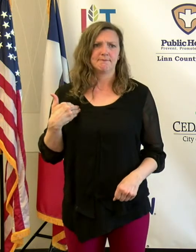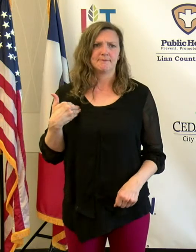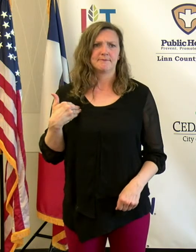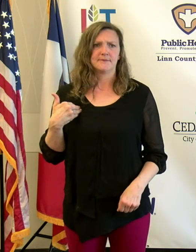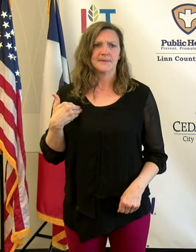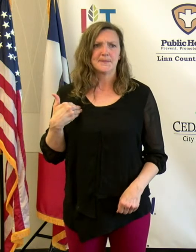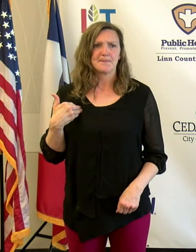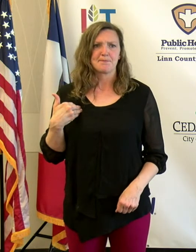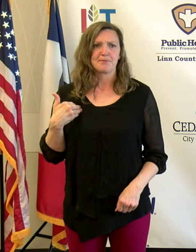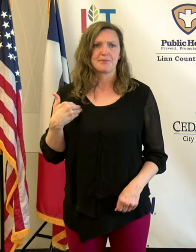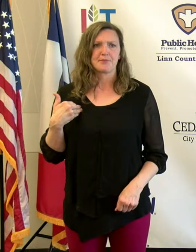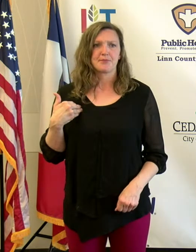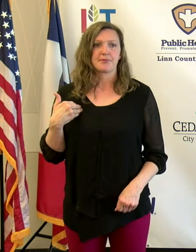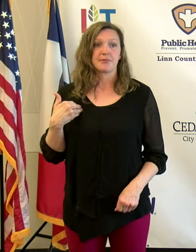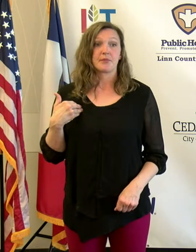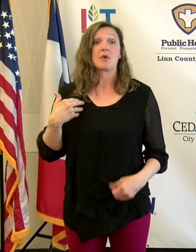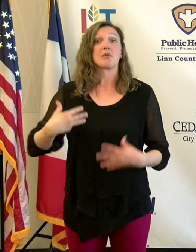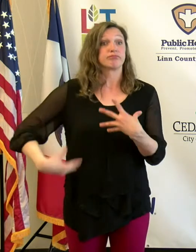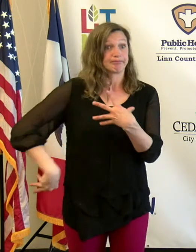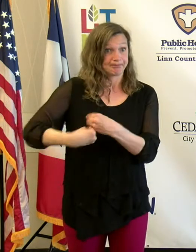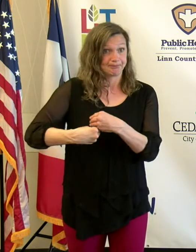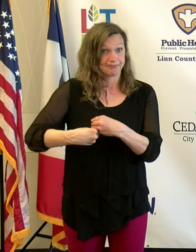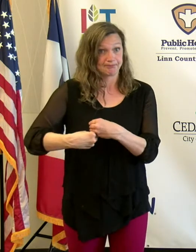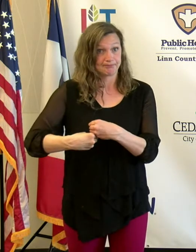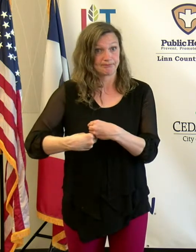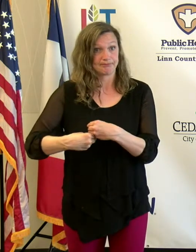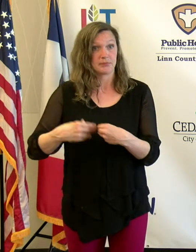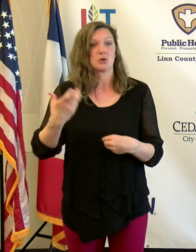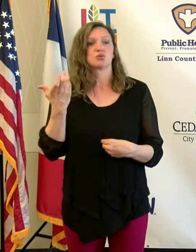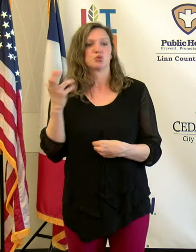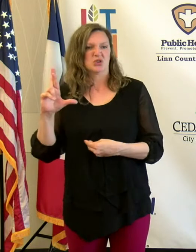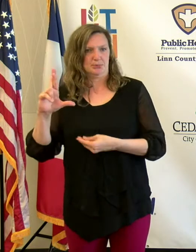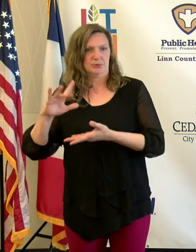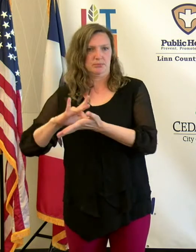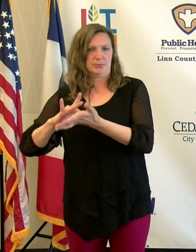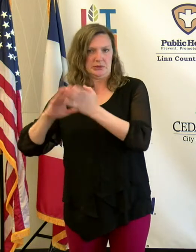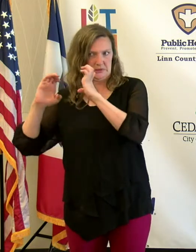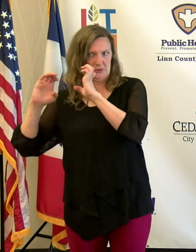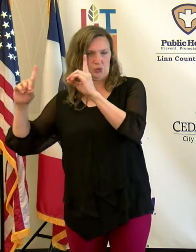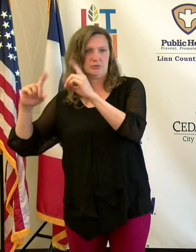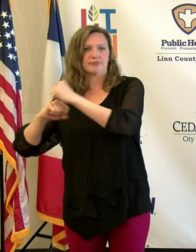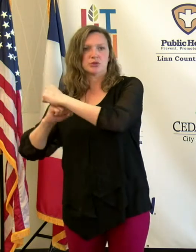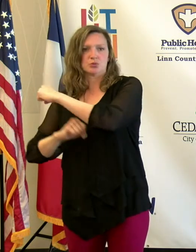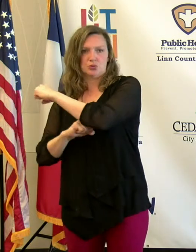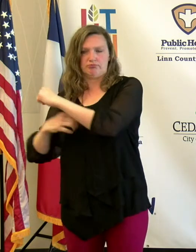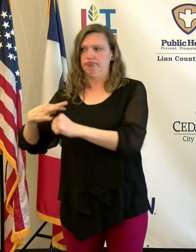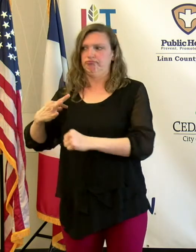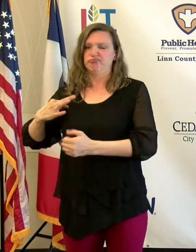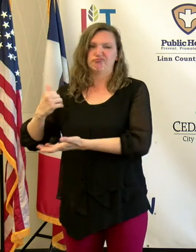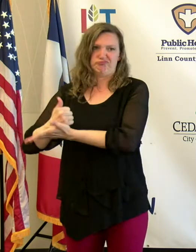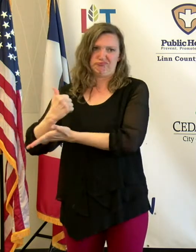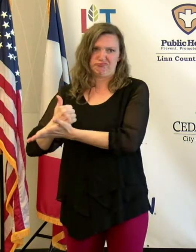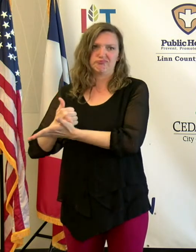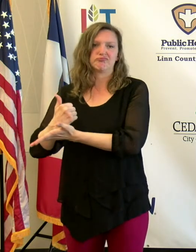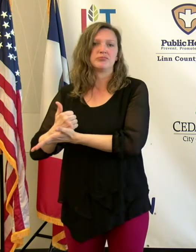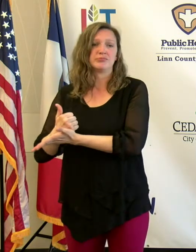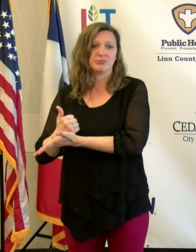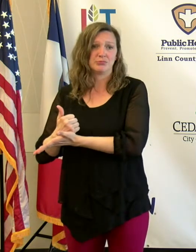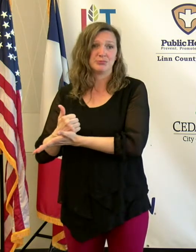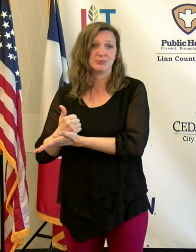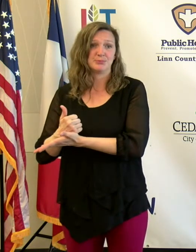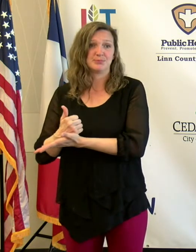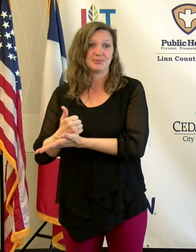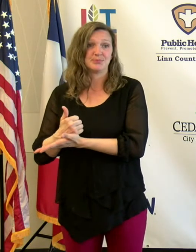have residents from the Cedar Rapids Medical Education Foundation that are helping. We also have